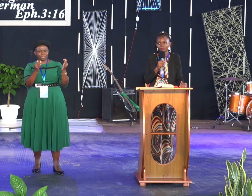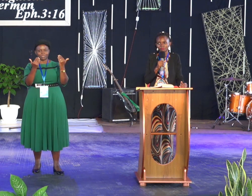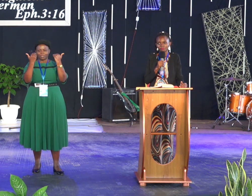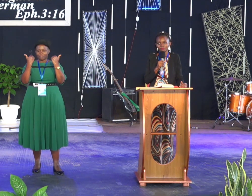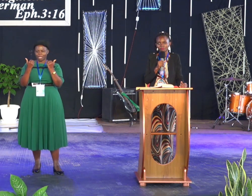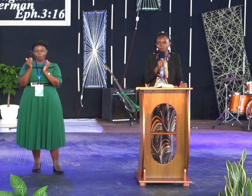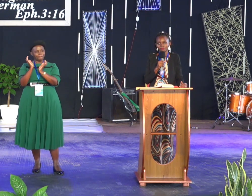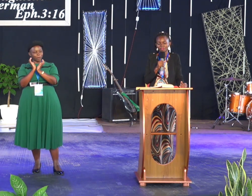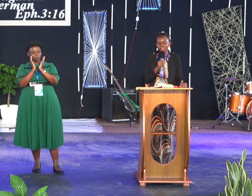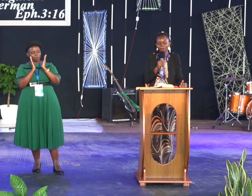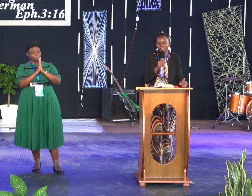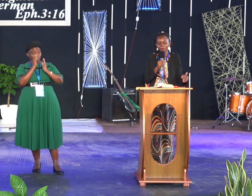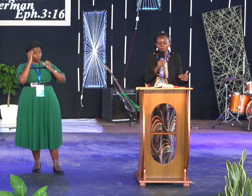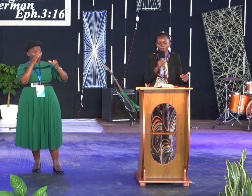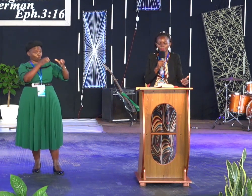be strengthened